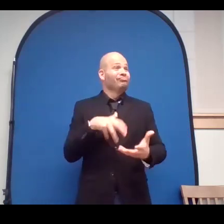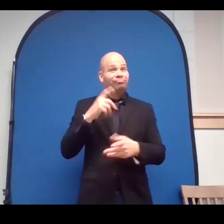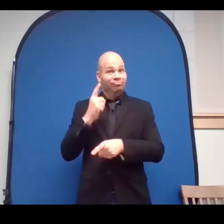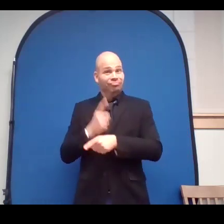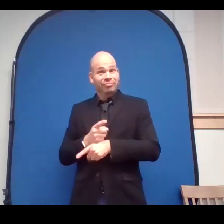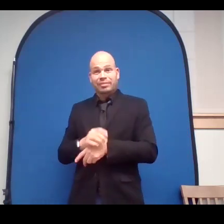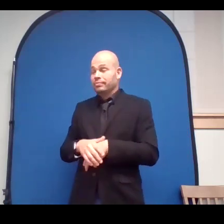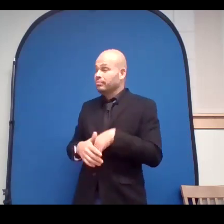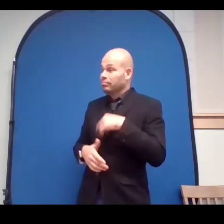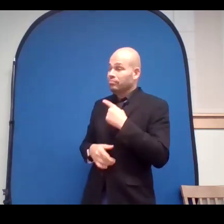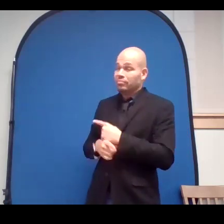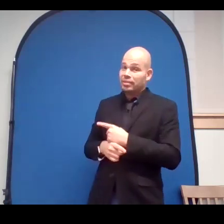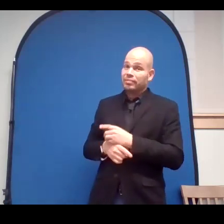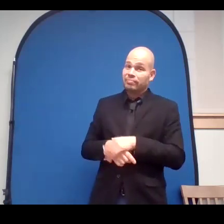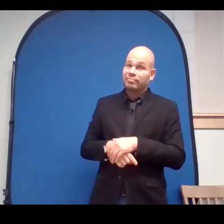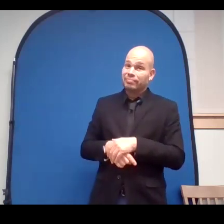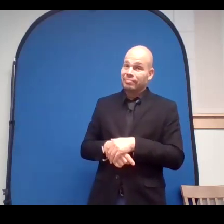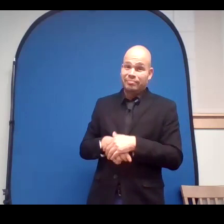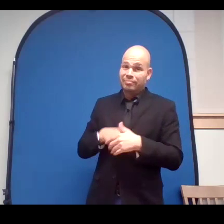very effective agreement if somebody's intent on doing harm